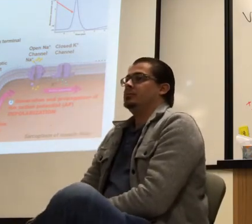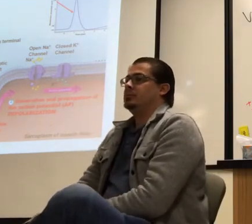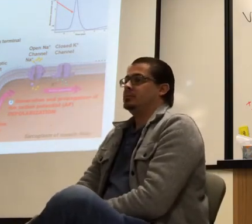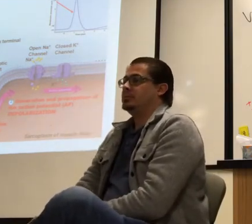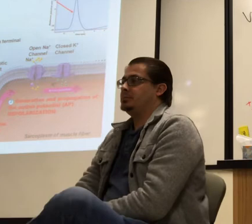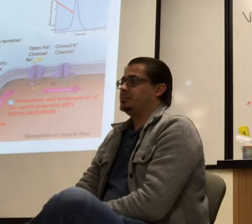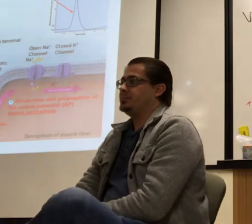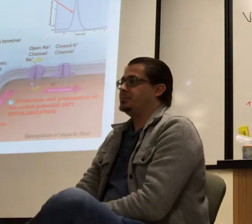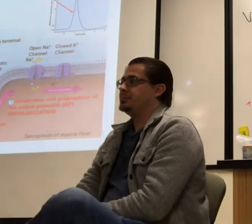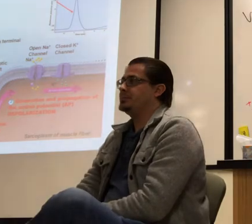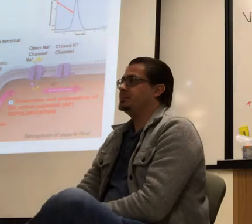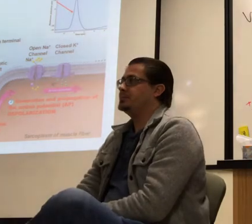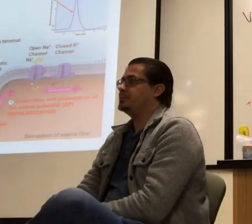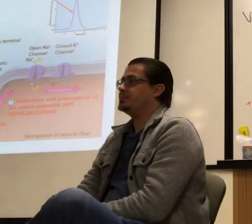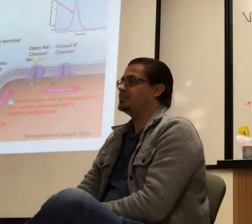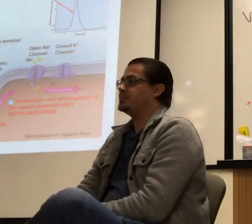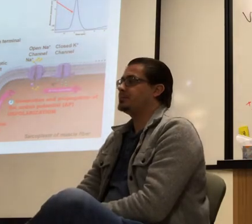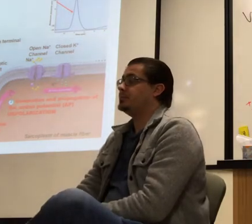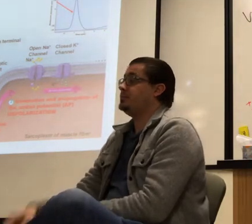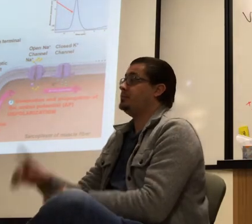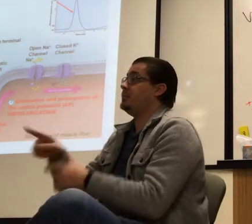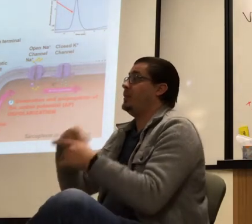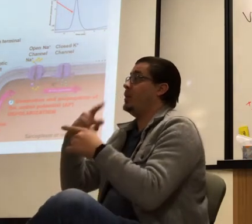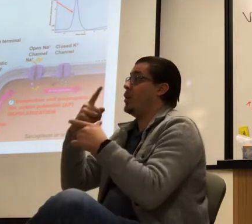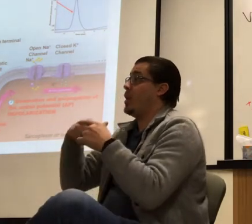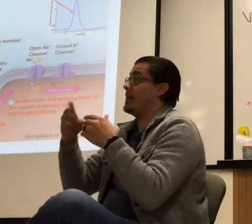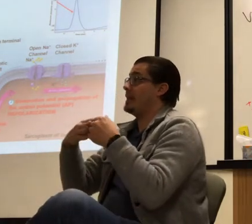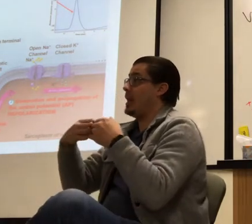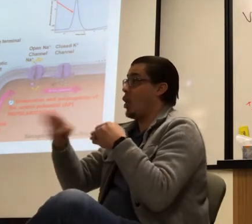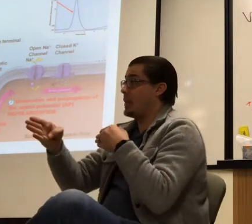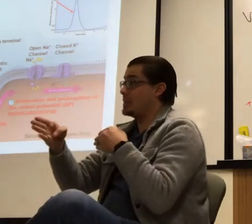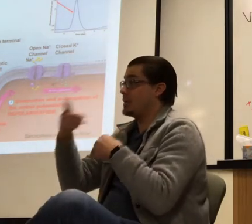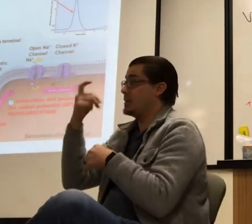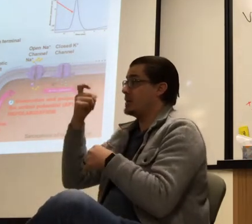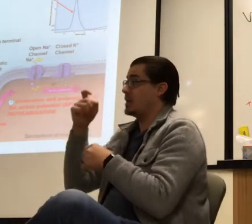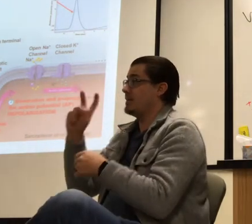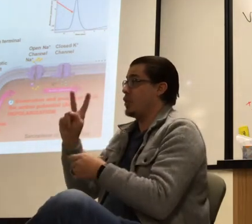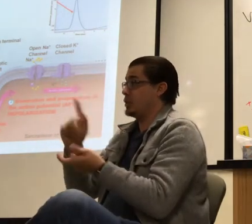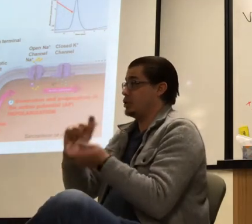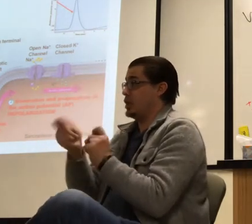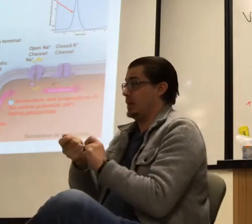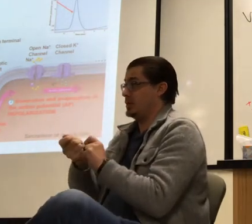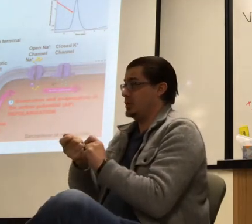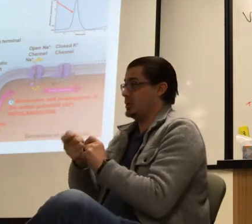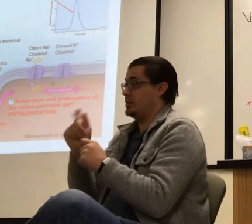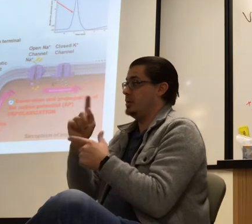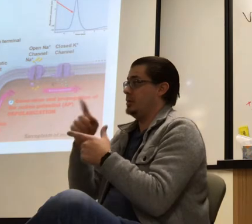So the next thing to think about is when the gate opens due to a change in voltage,